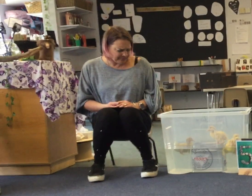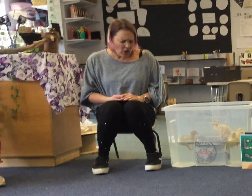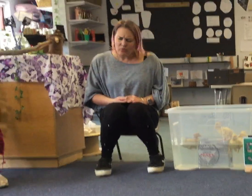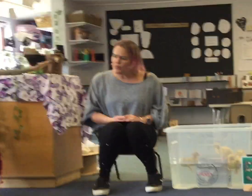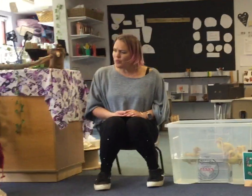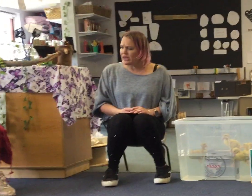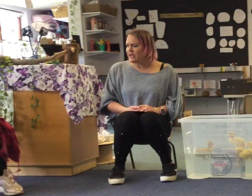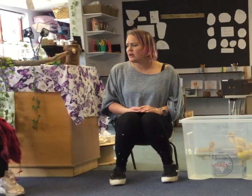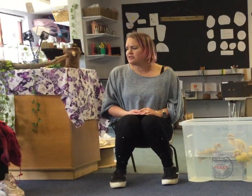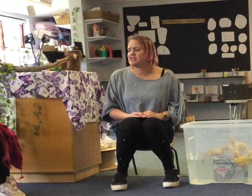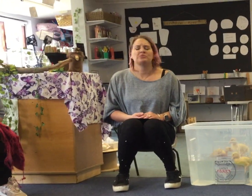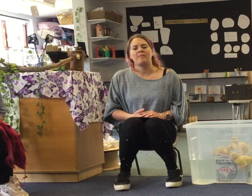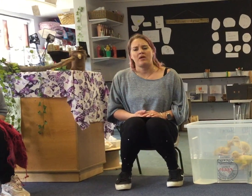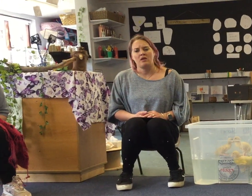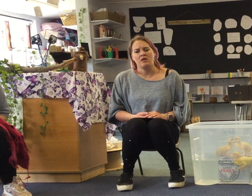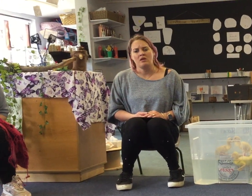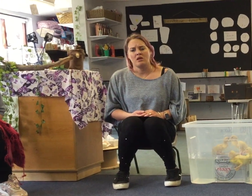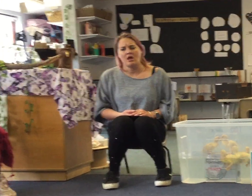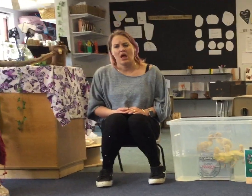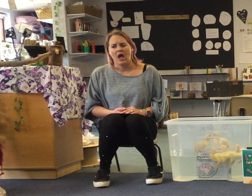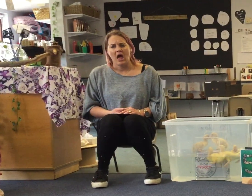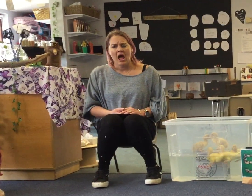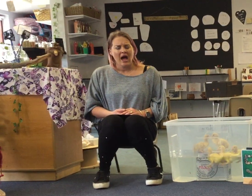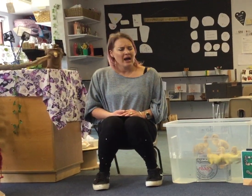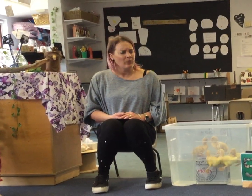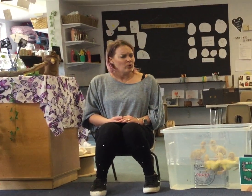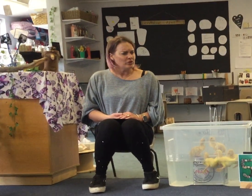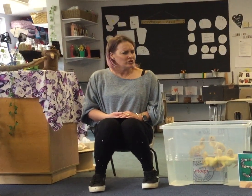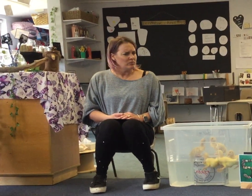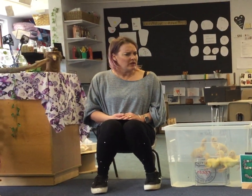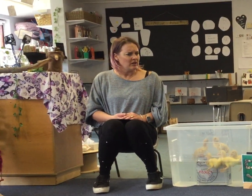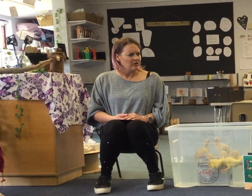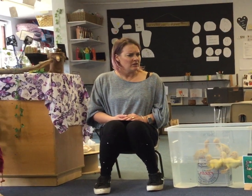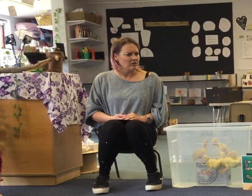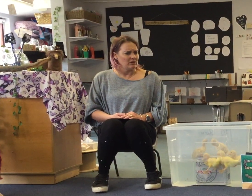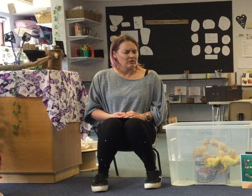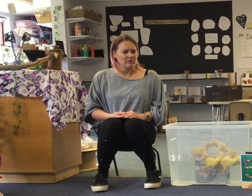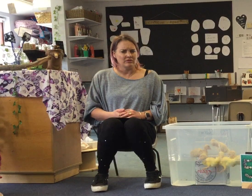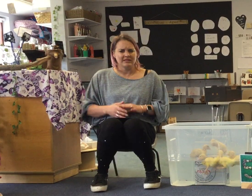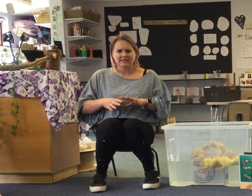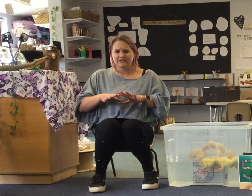Resumed. When we go swimming, what do we use?